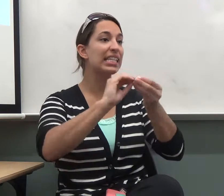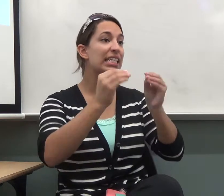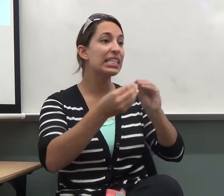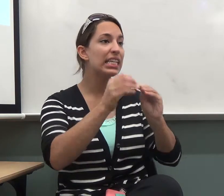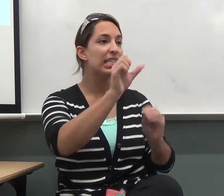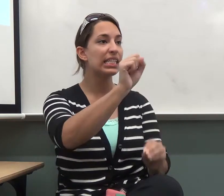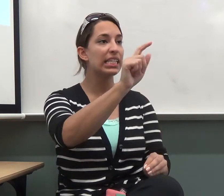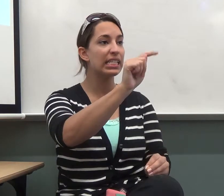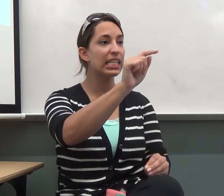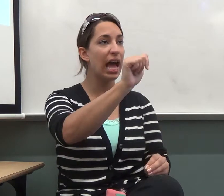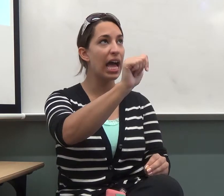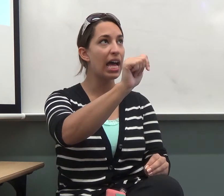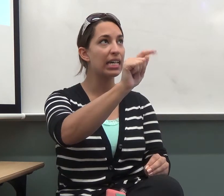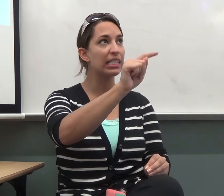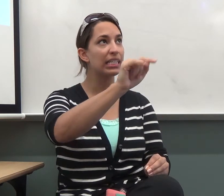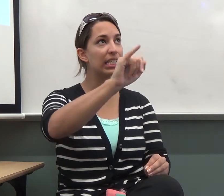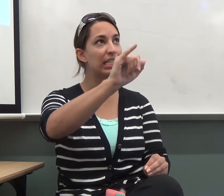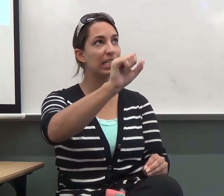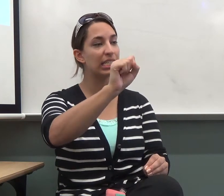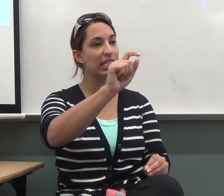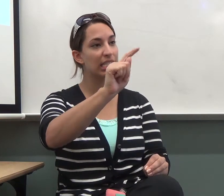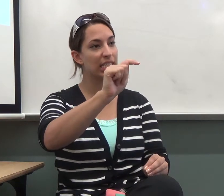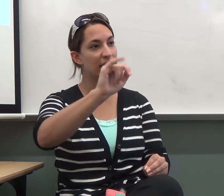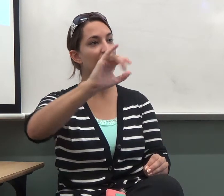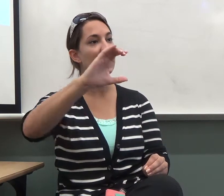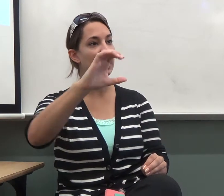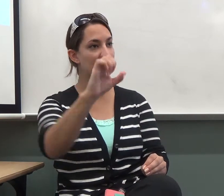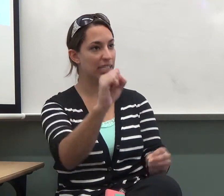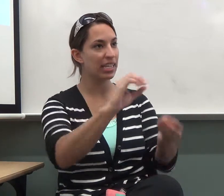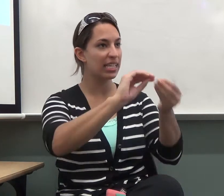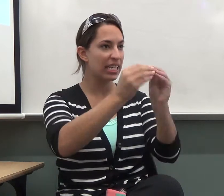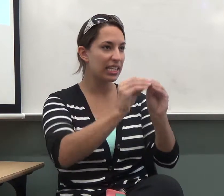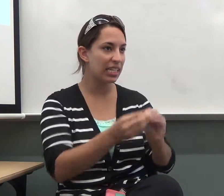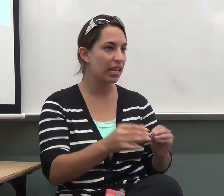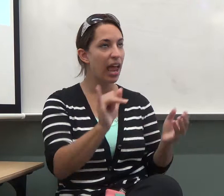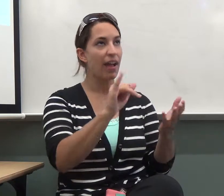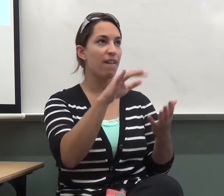That would kind of fall under specific detail, but I'm going to put it over here, okay?